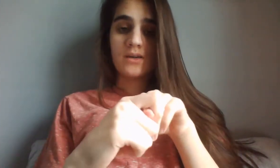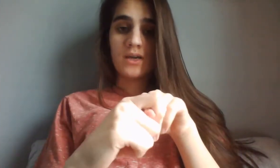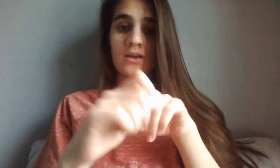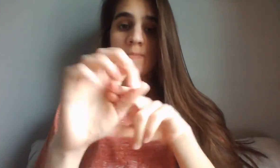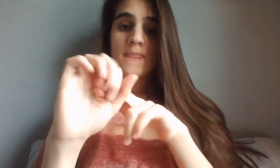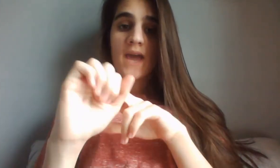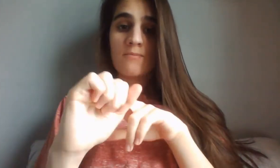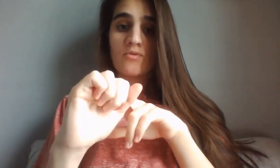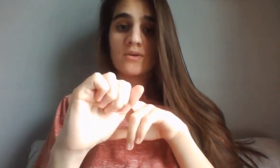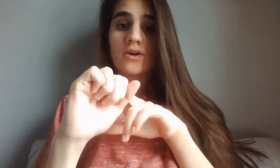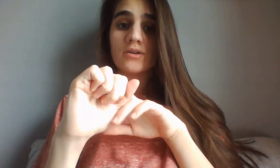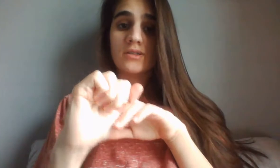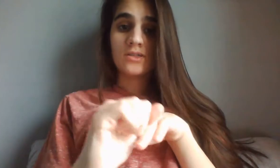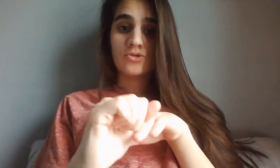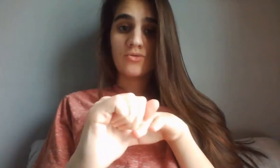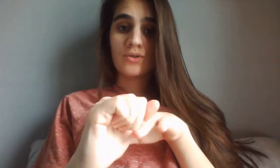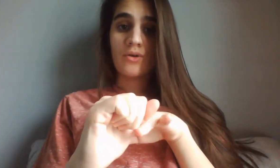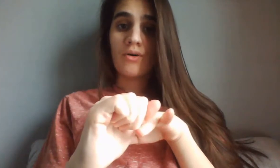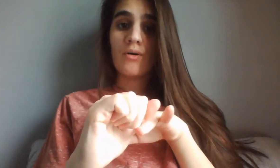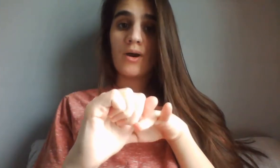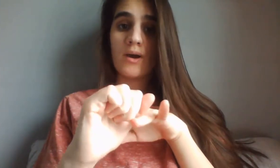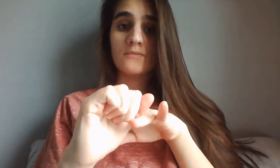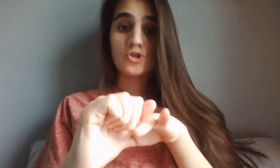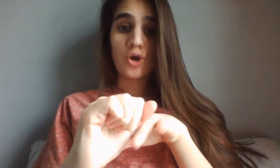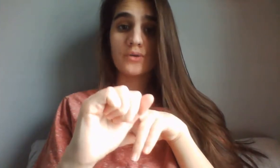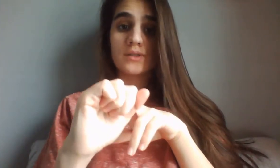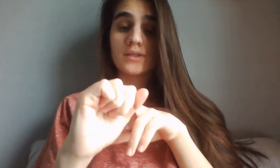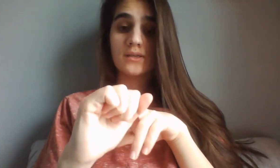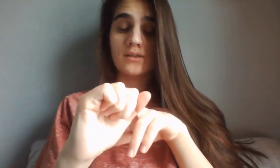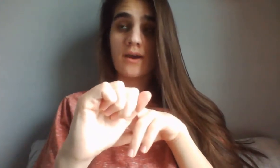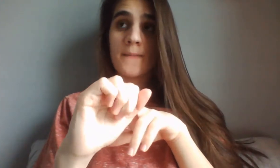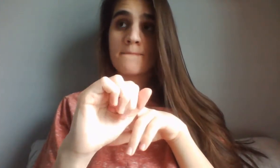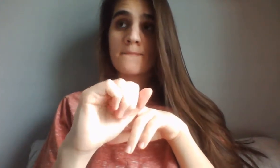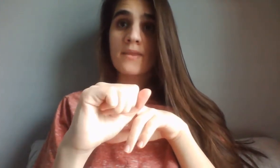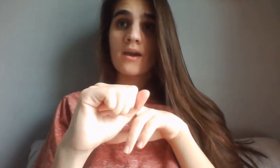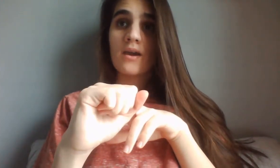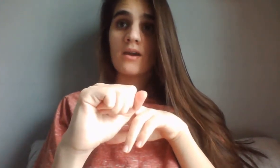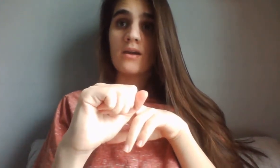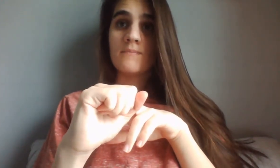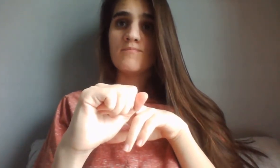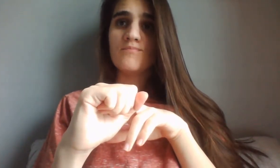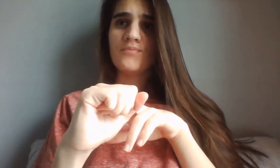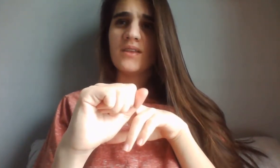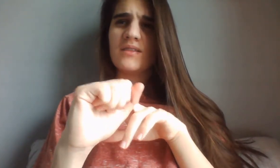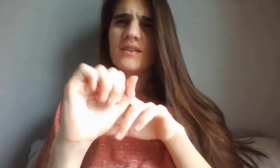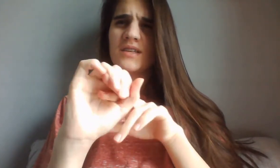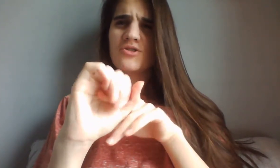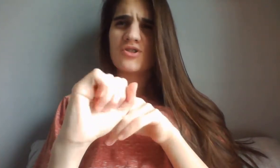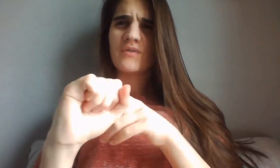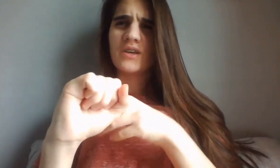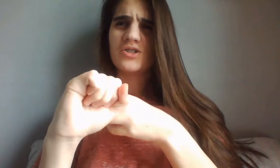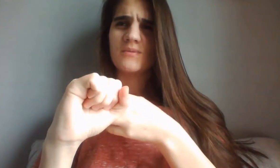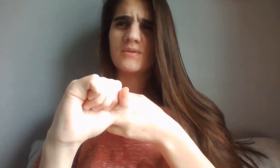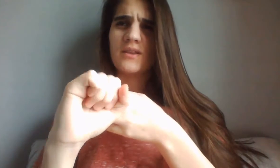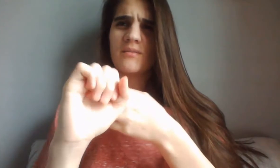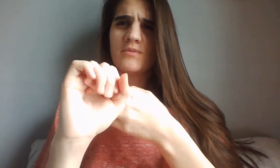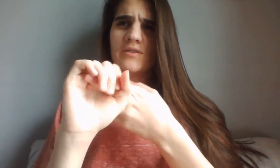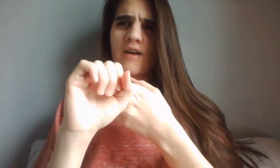scene. Emma is her sister-in-law, John's sister. There's an interesting relationship between them two that I've